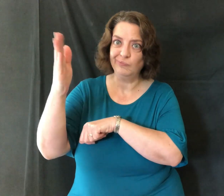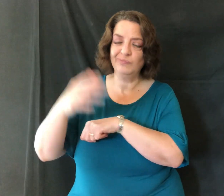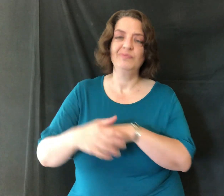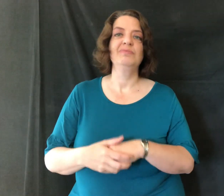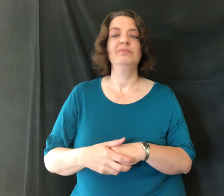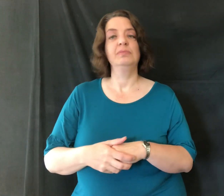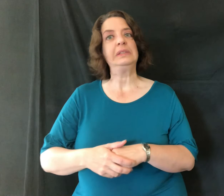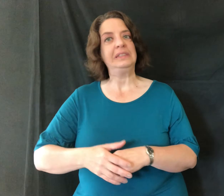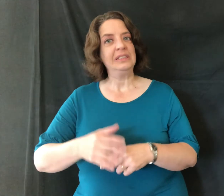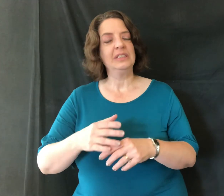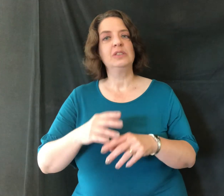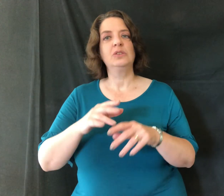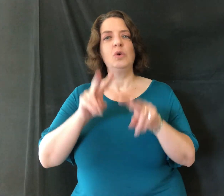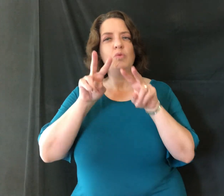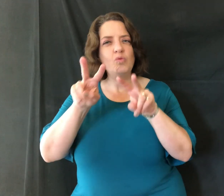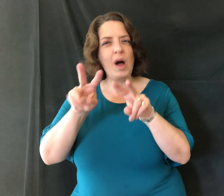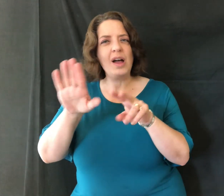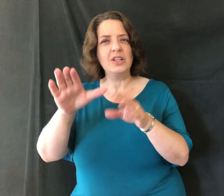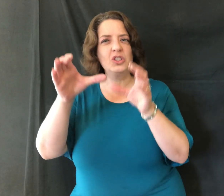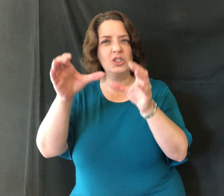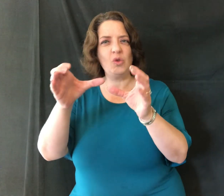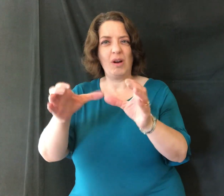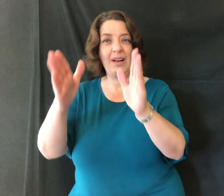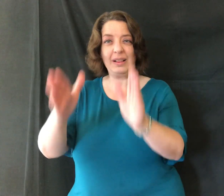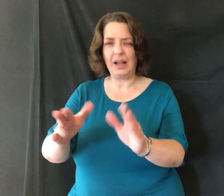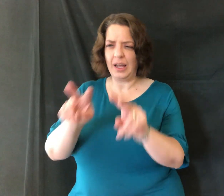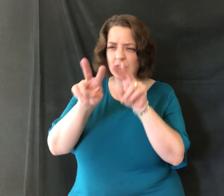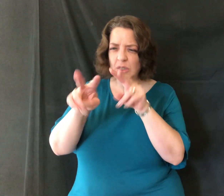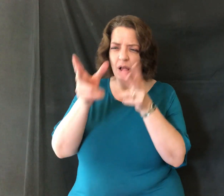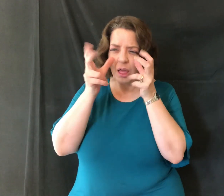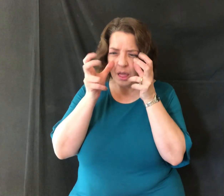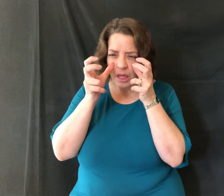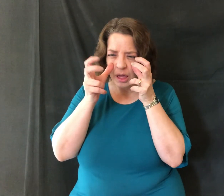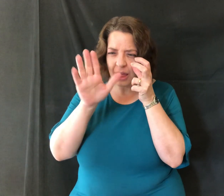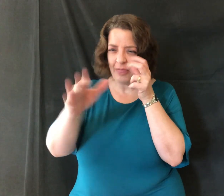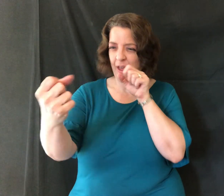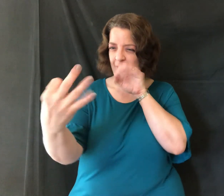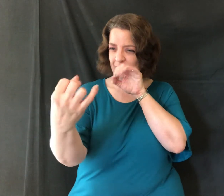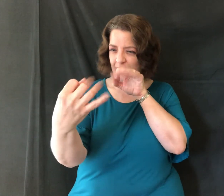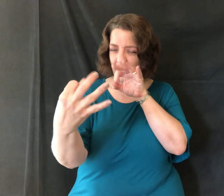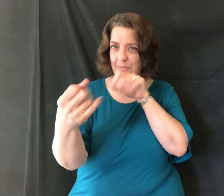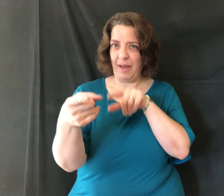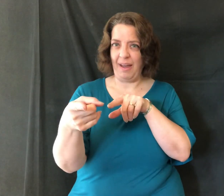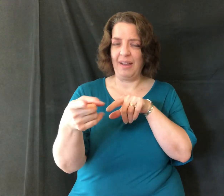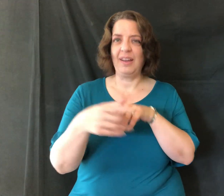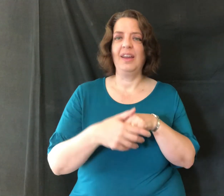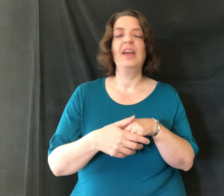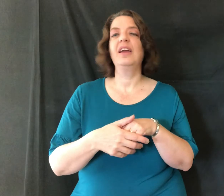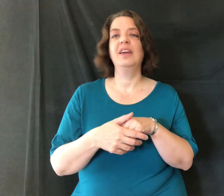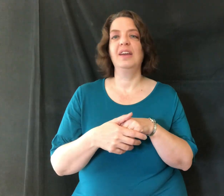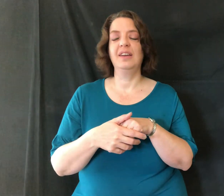time. So you need to watch your client and get their feedback.